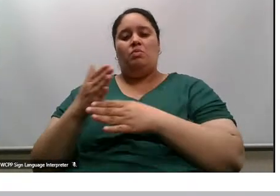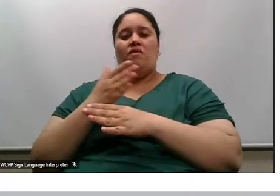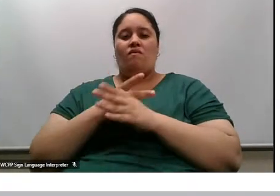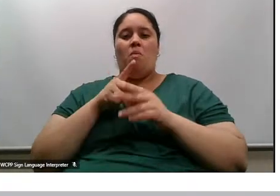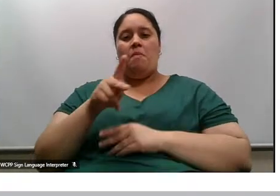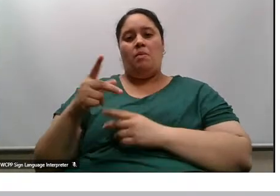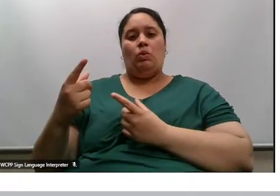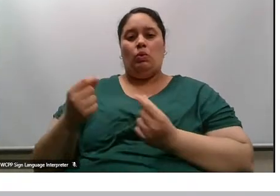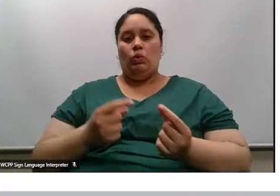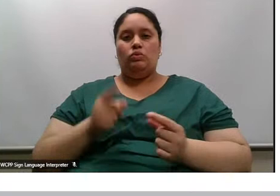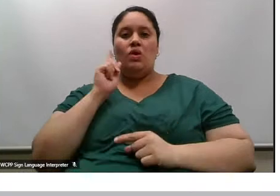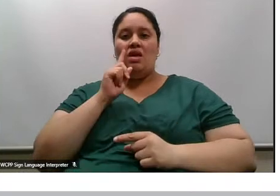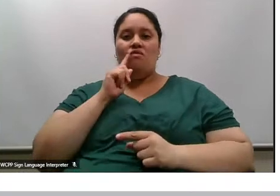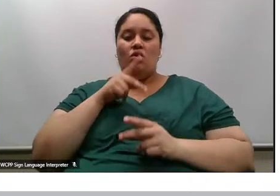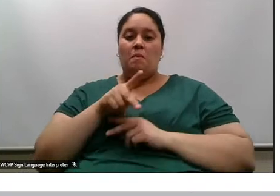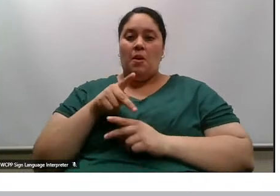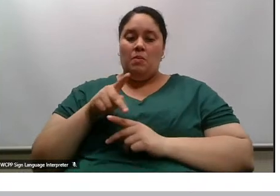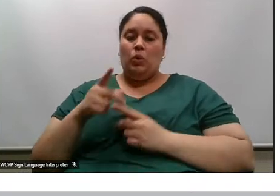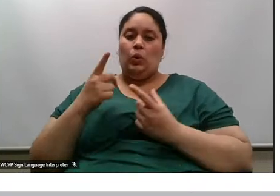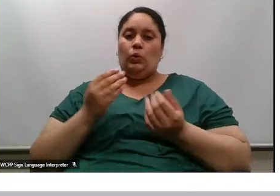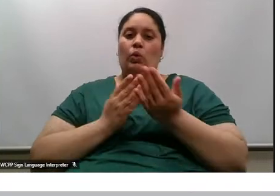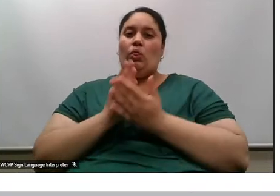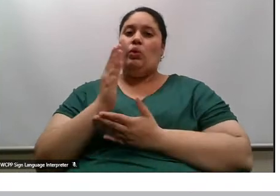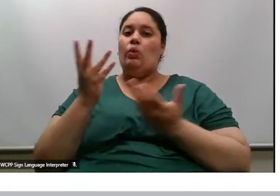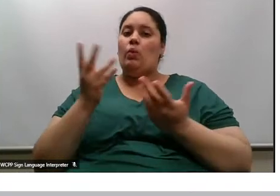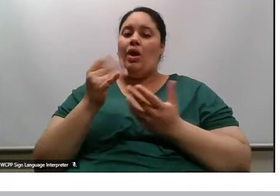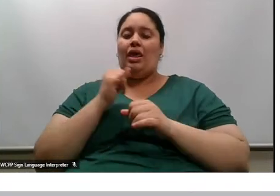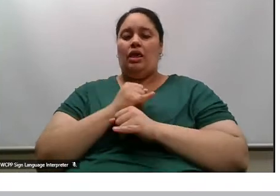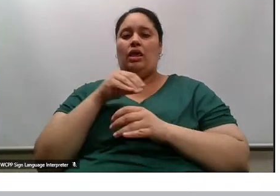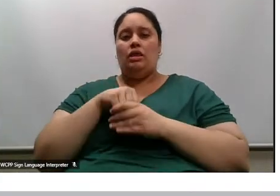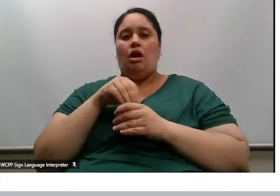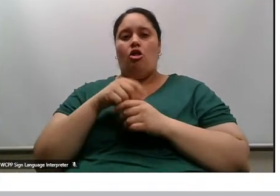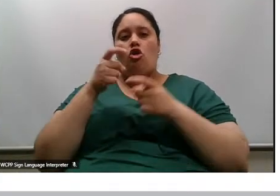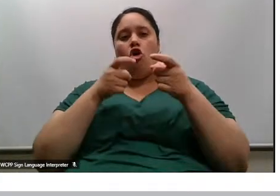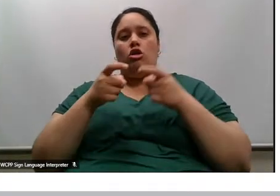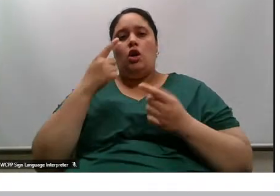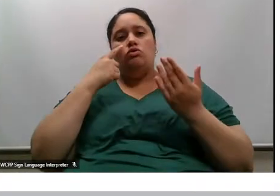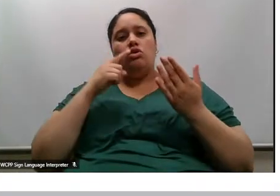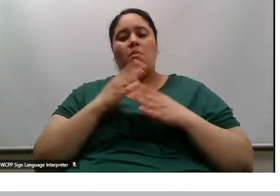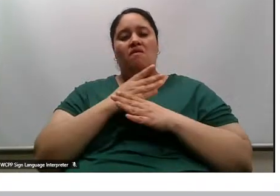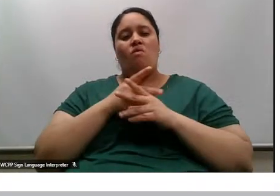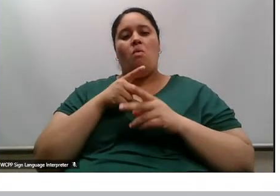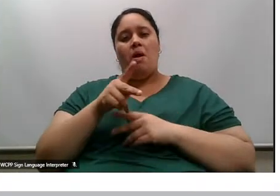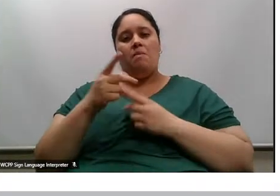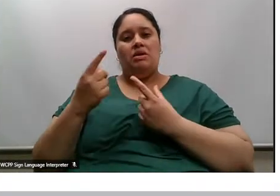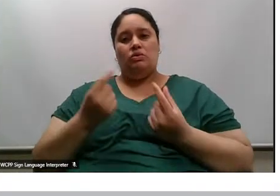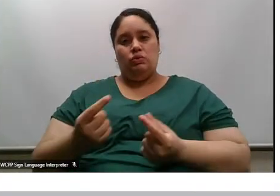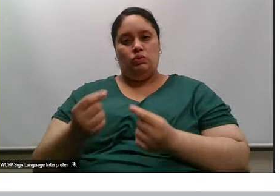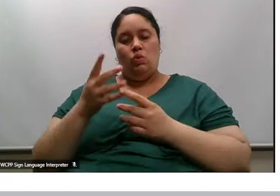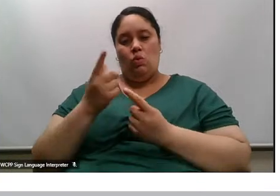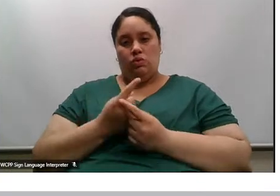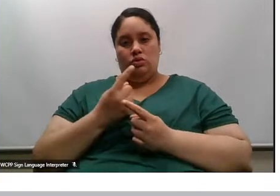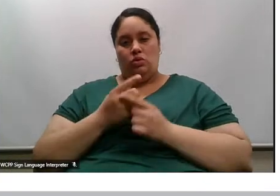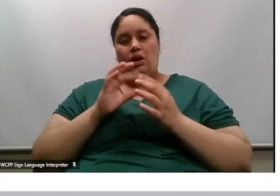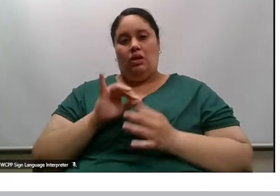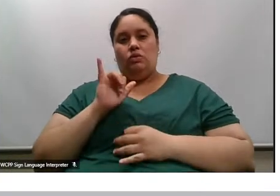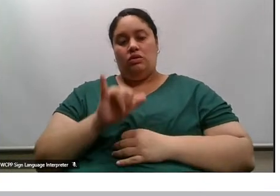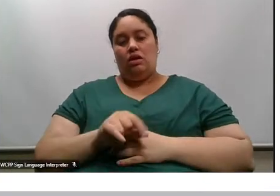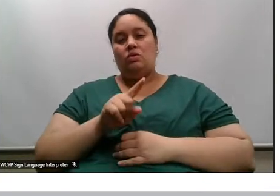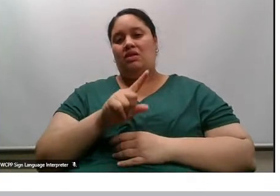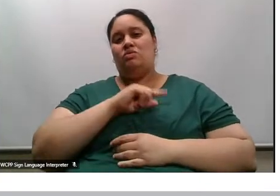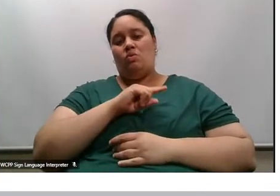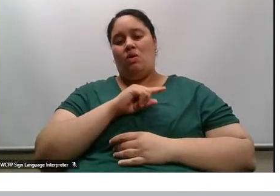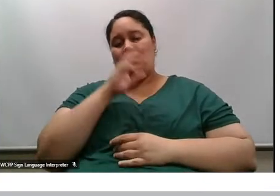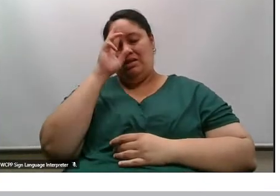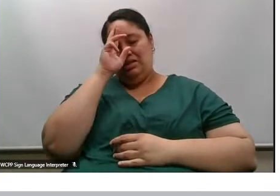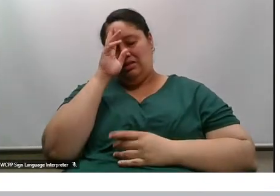every payment now goes through internal control checks before the payment is made also in that regard. So that is why that